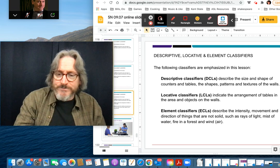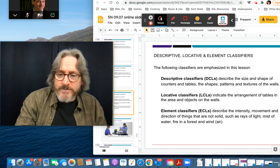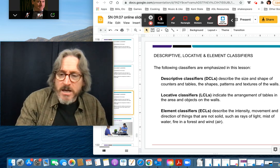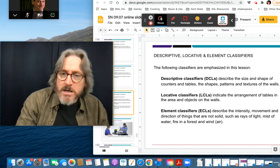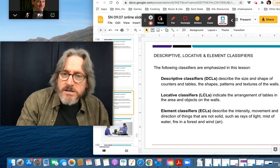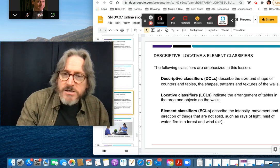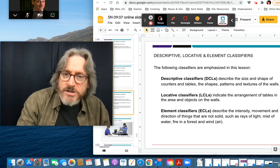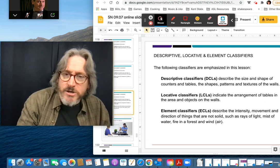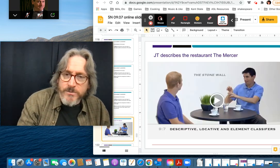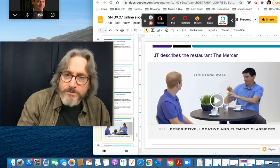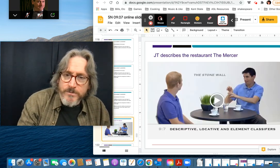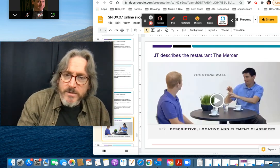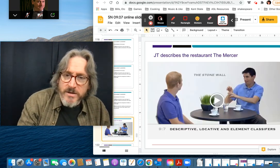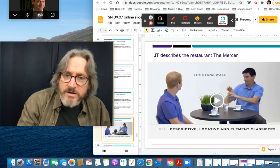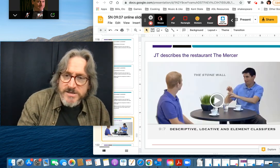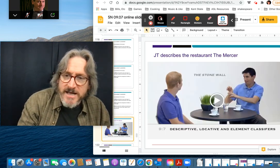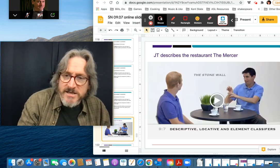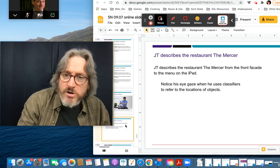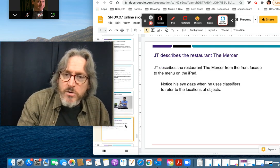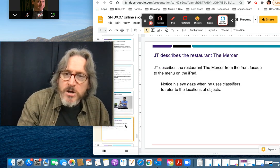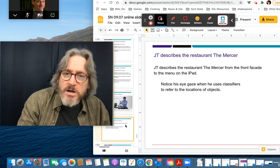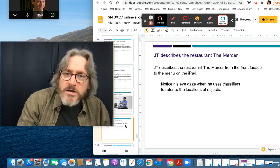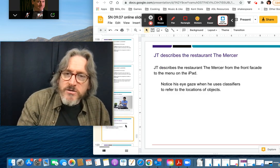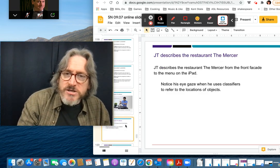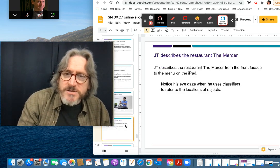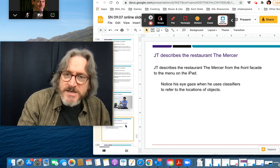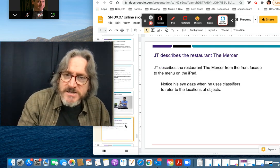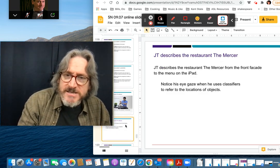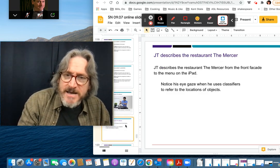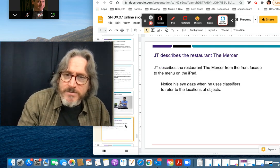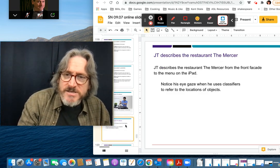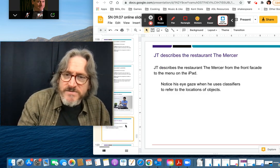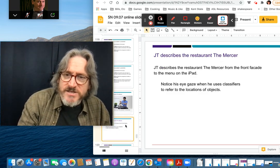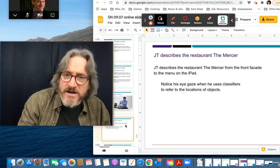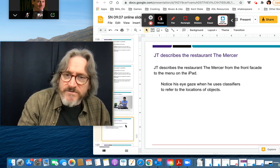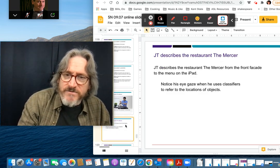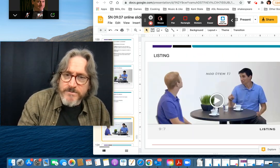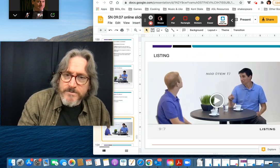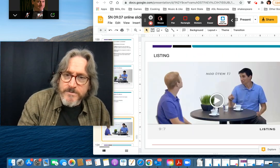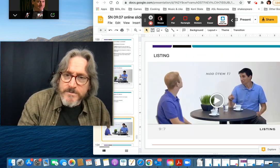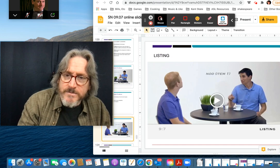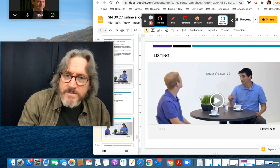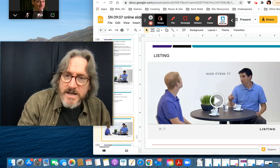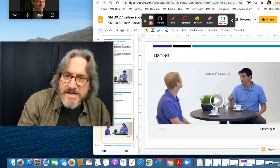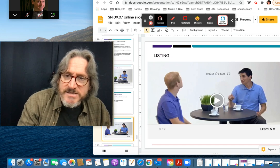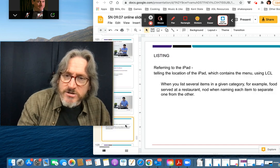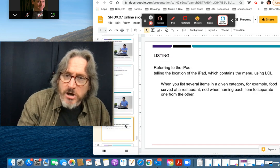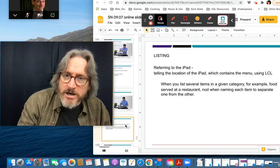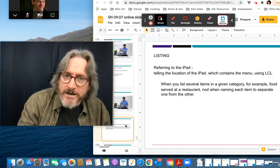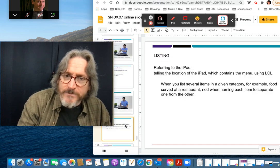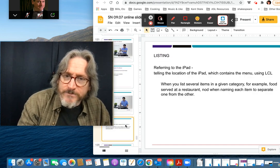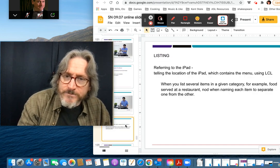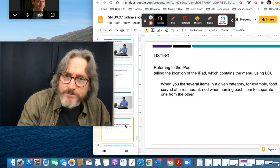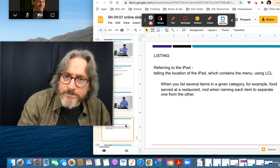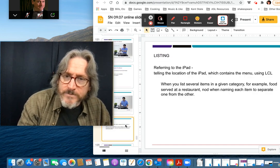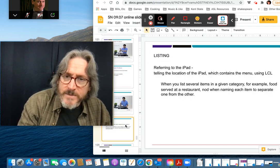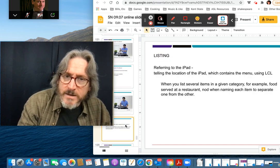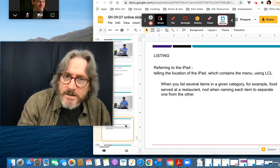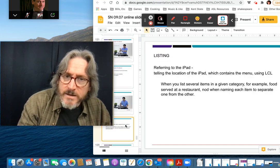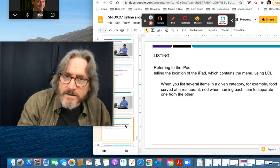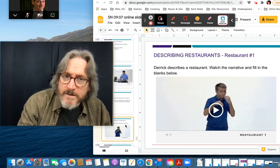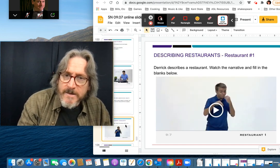that. So there's that. So there's some examples of stuff as they're